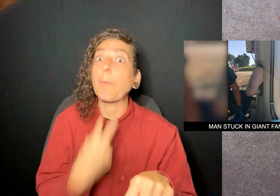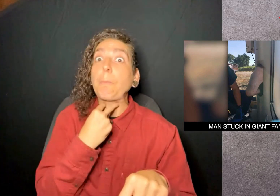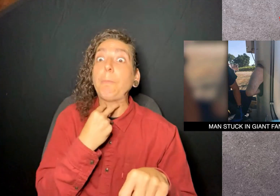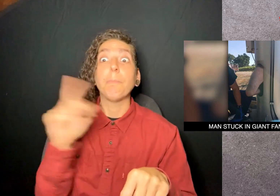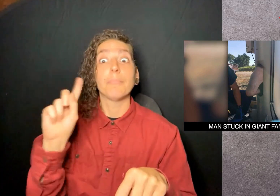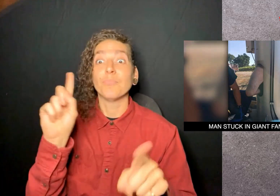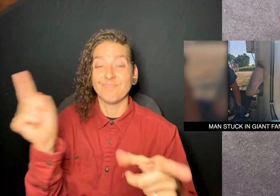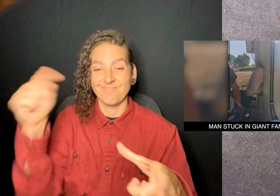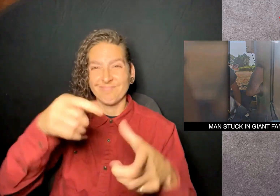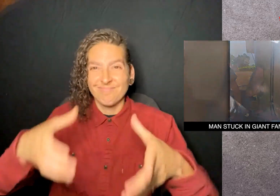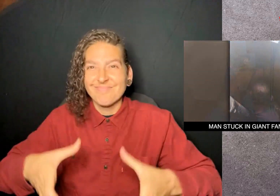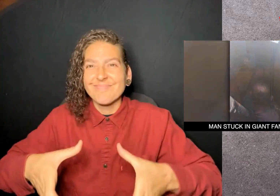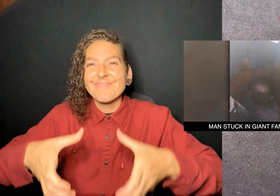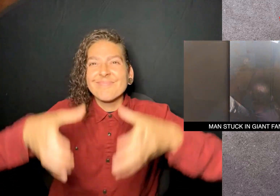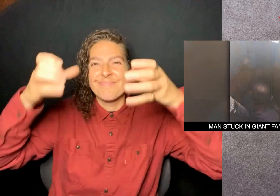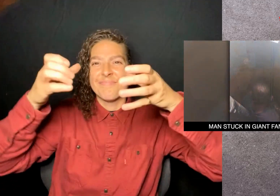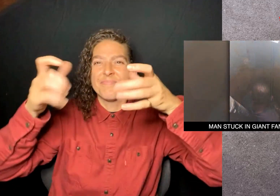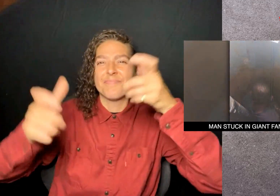giant Vineyard fan.